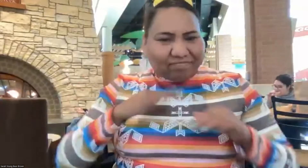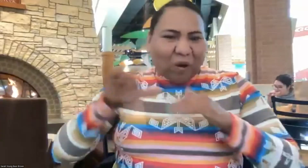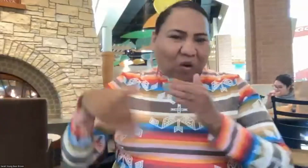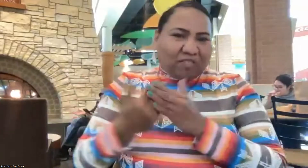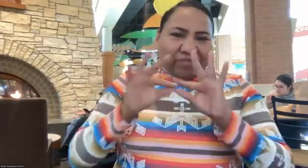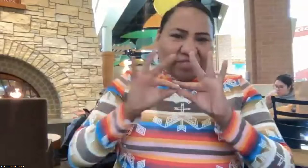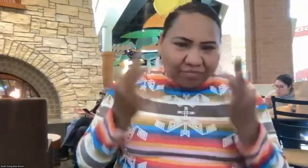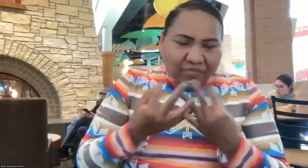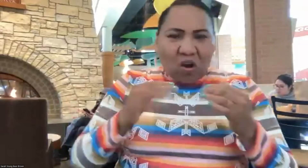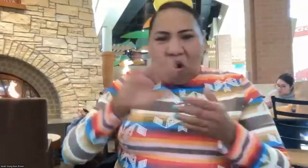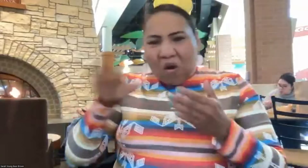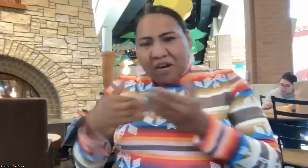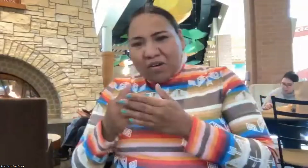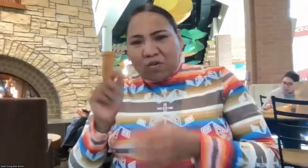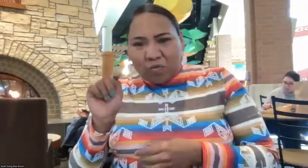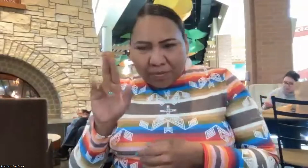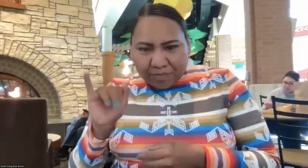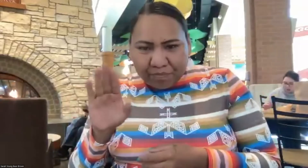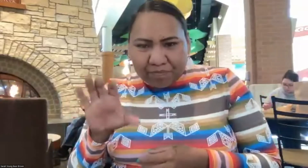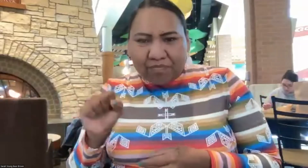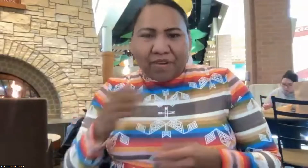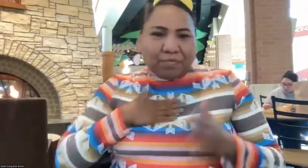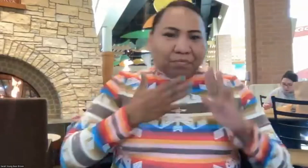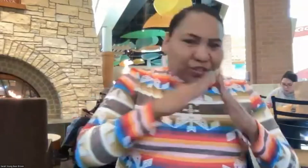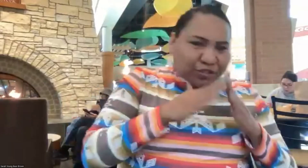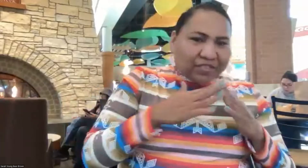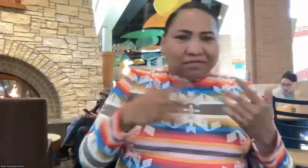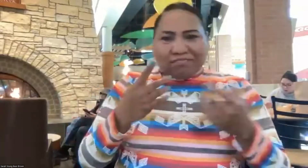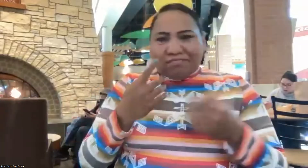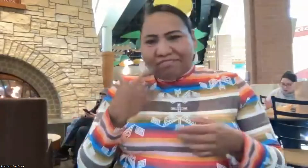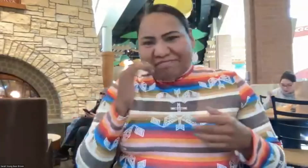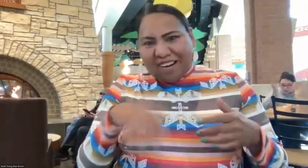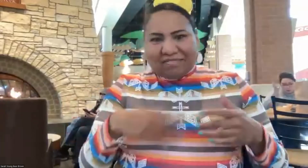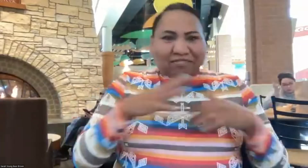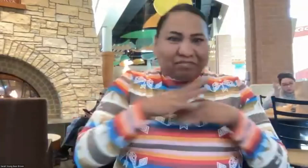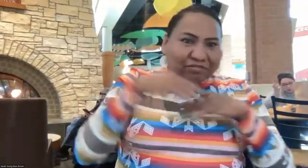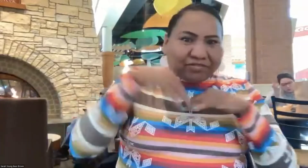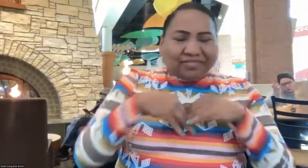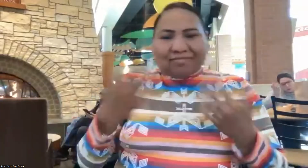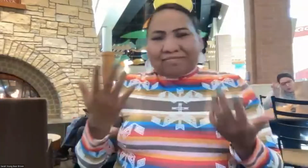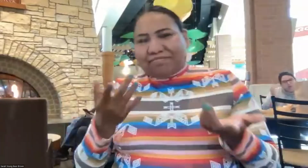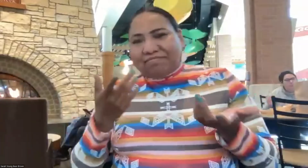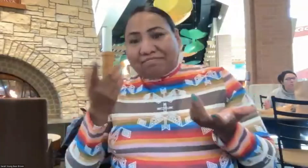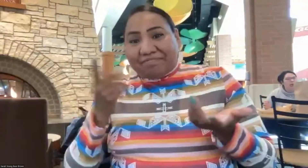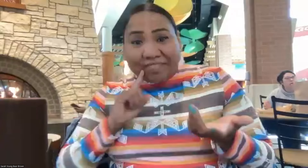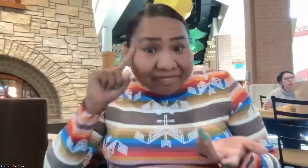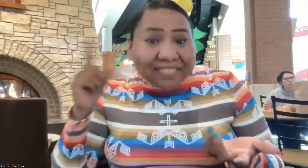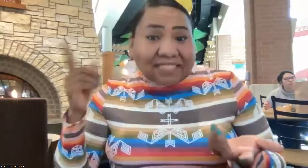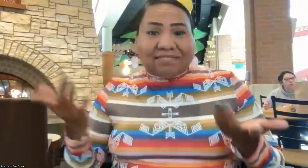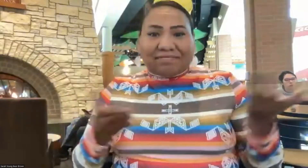We had stayed in Iowa because all of my family is there, my people are there, and it is our